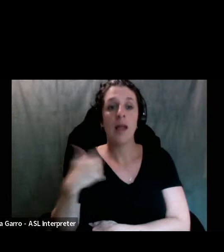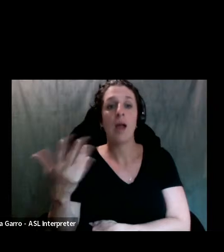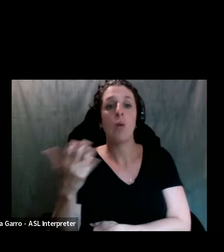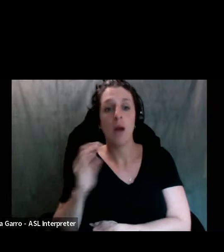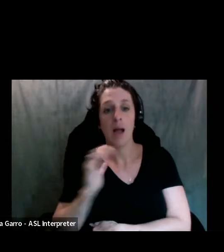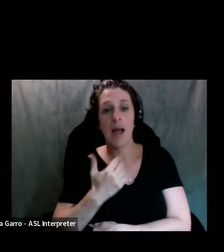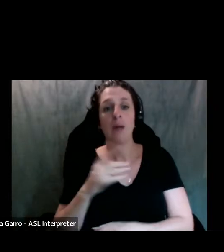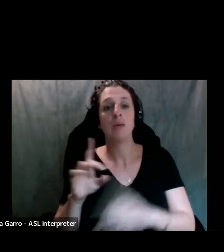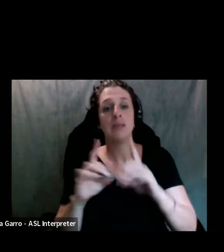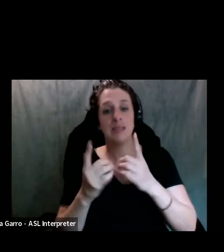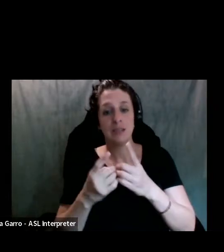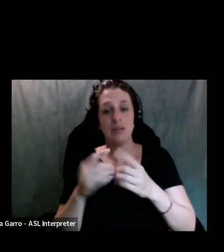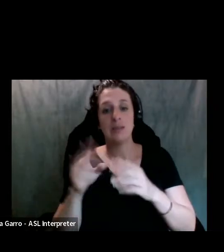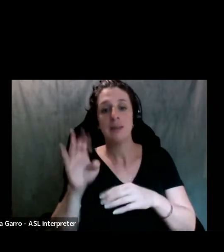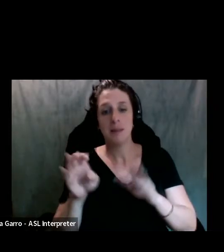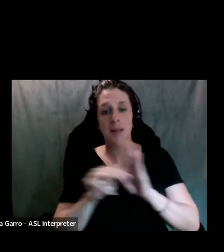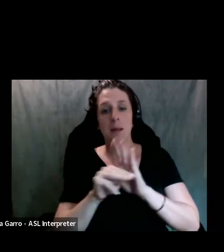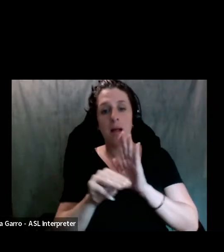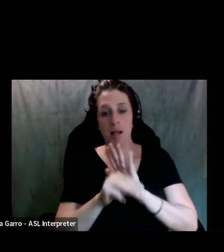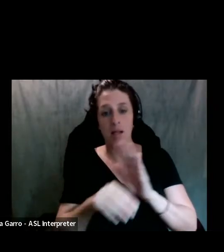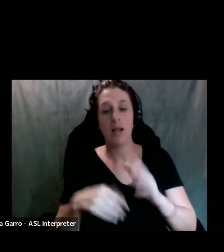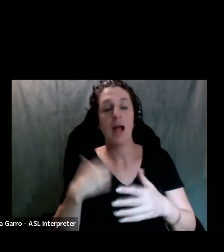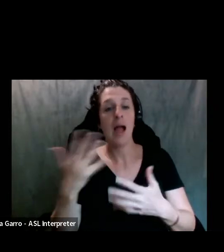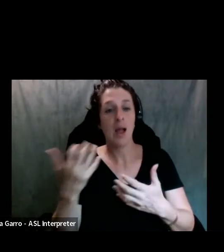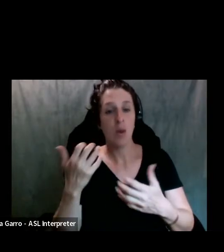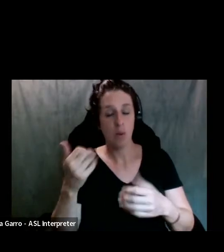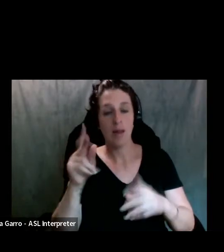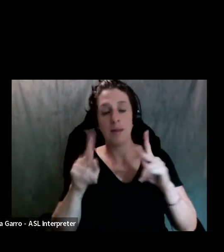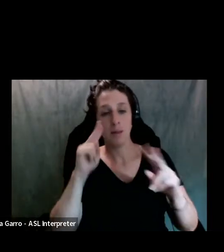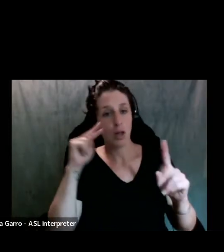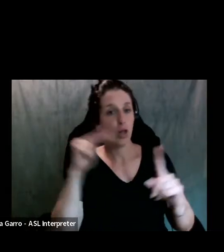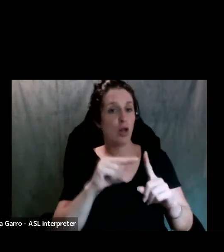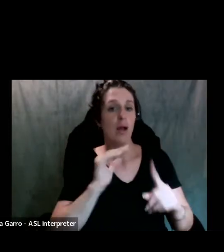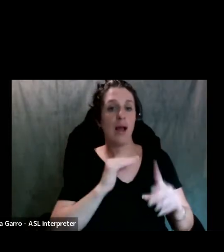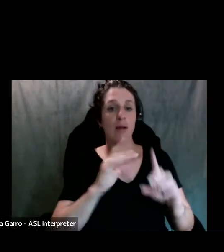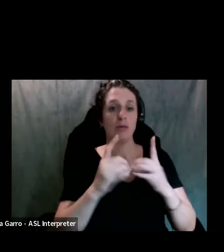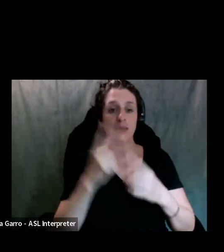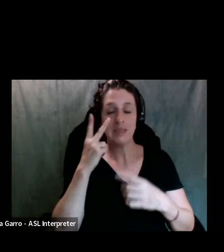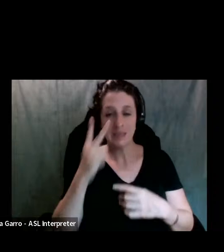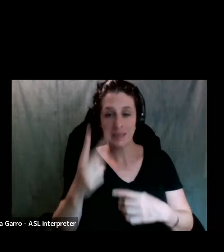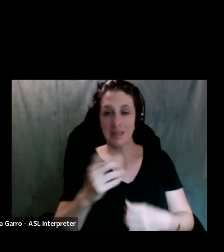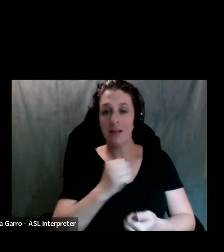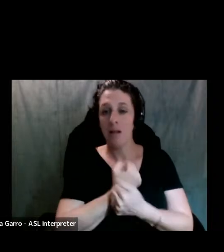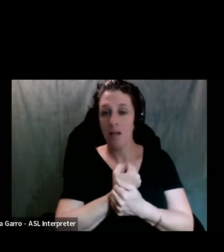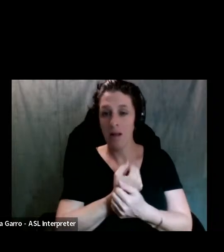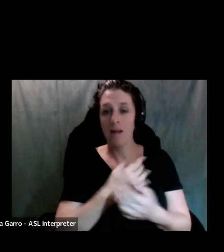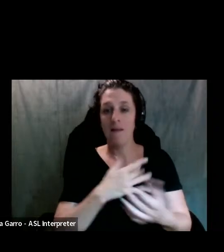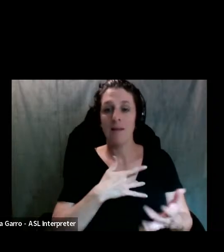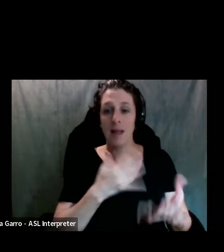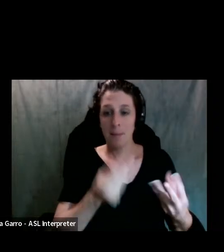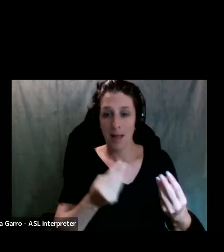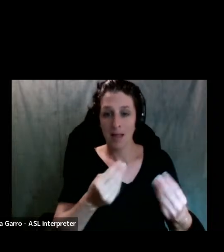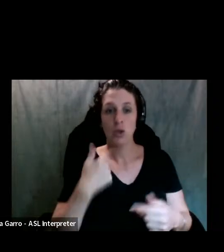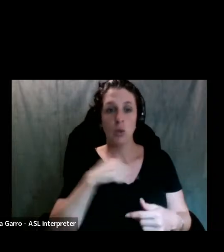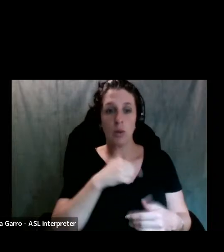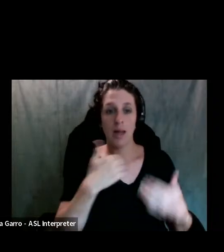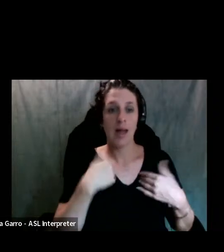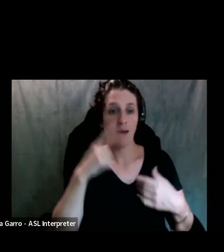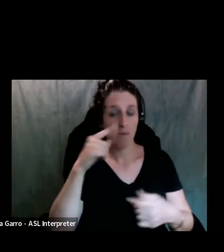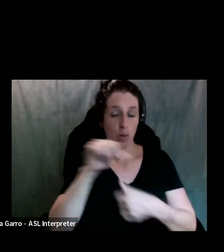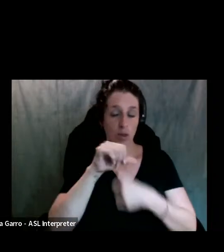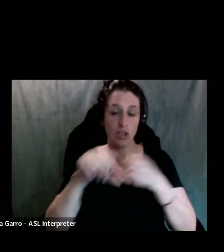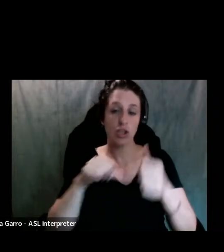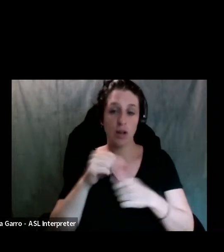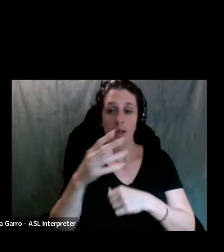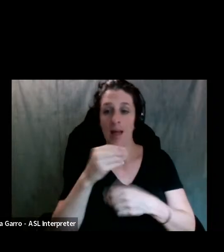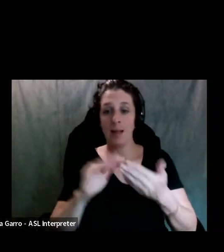a model. I want people to look at our district and see the love and compassion that we have for each other and the community that